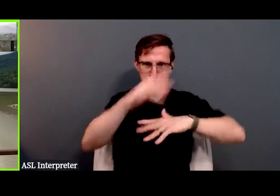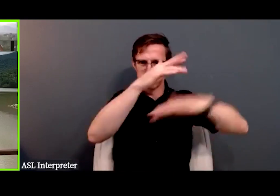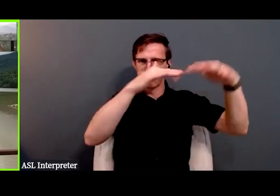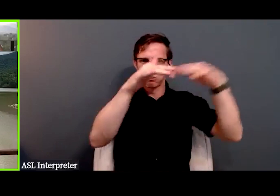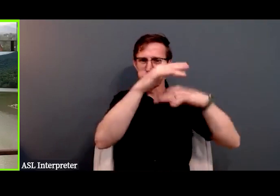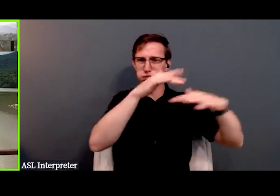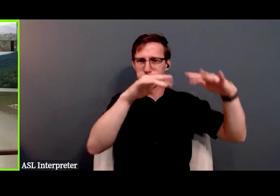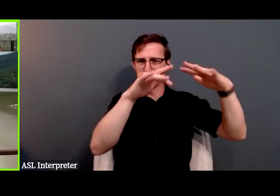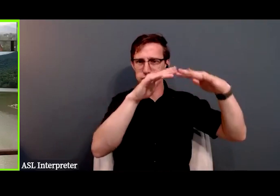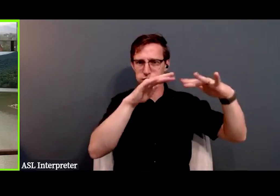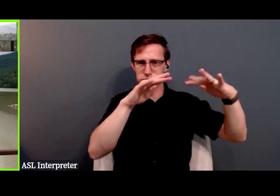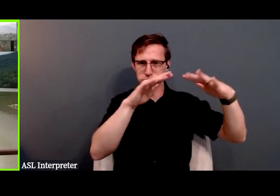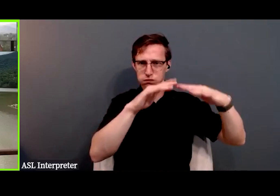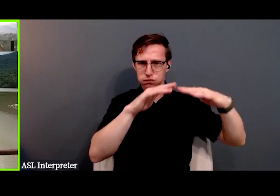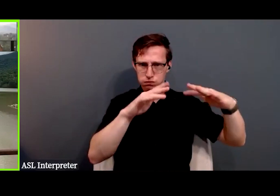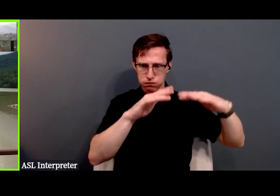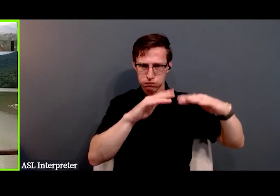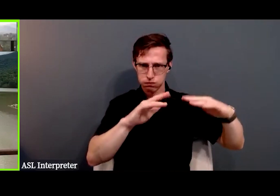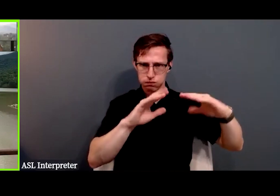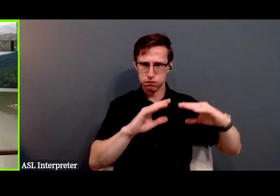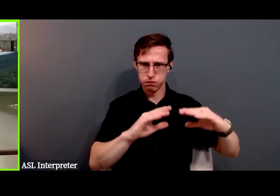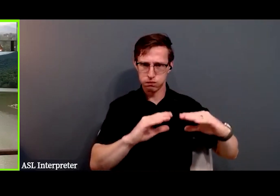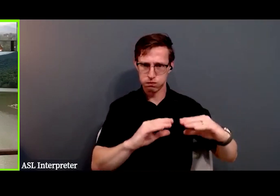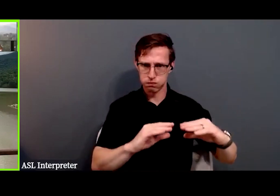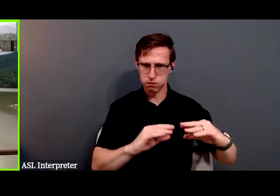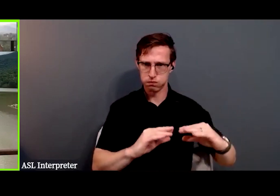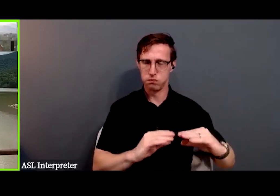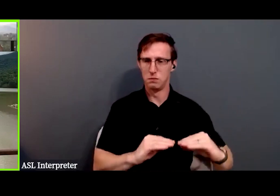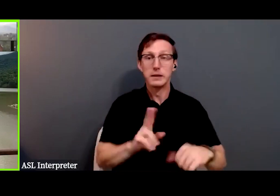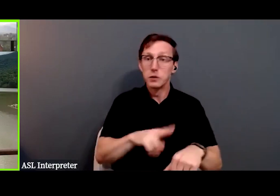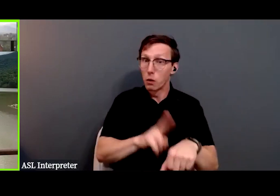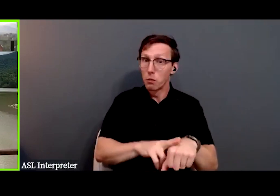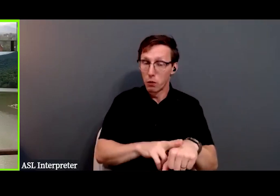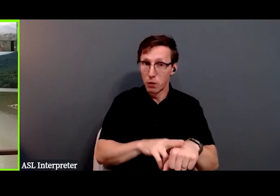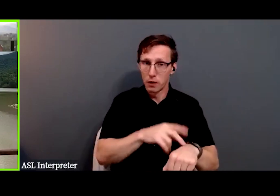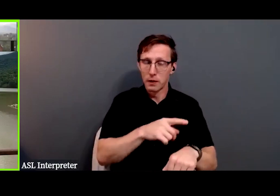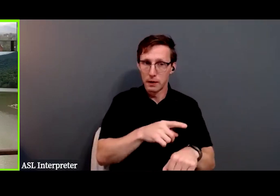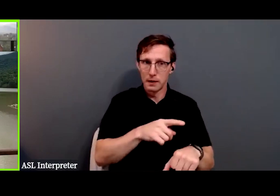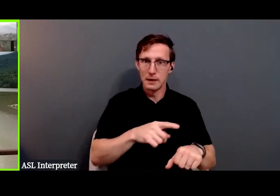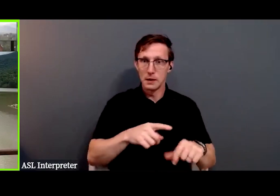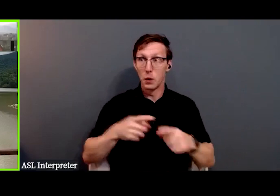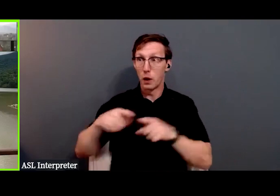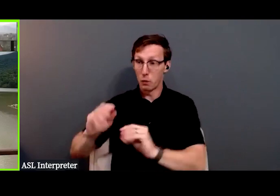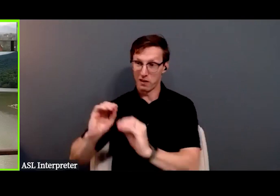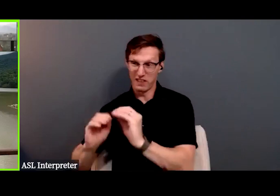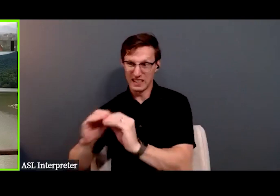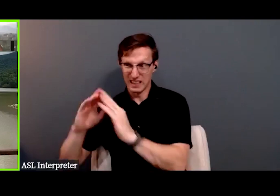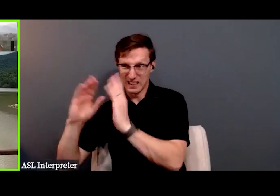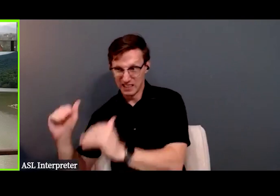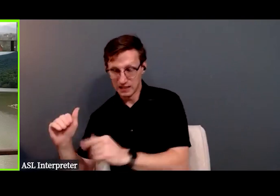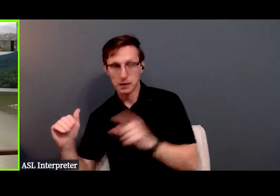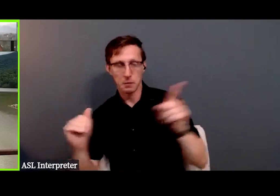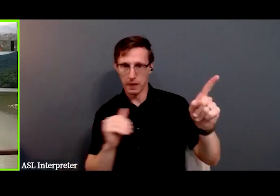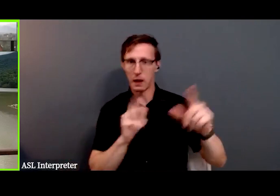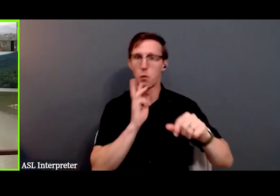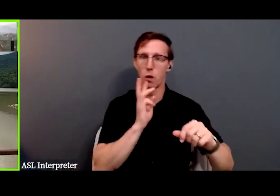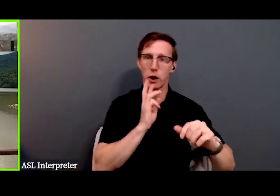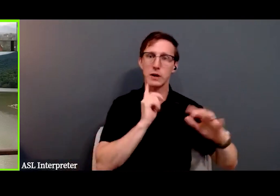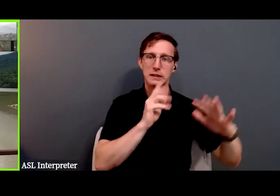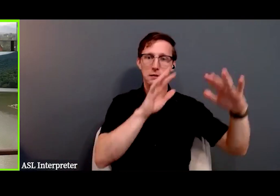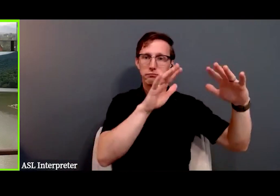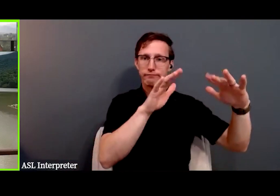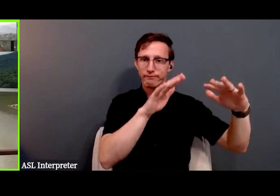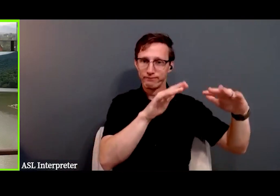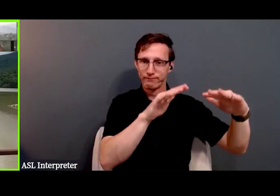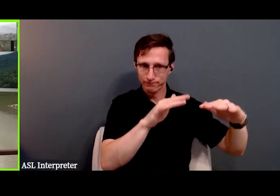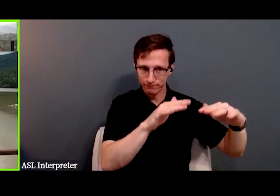natural process. And that's occurring as we are making these repairs to the distribution system. One of the things that